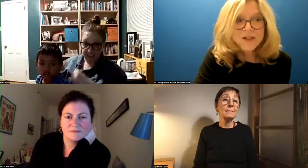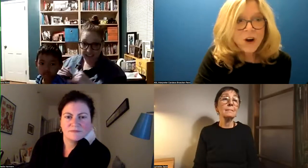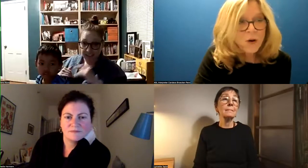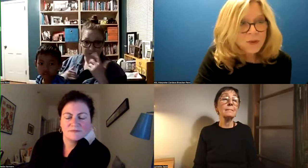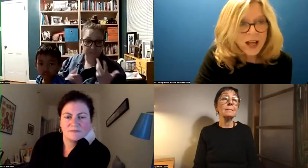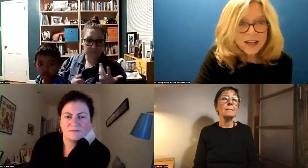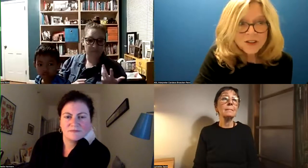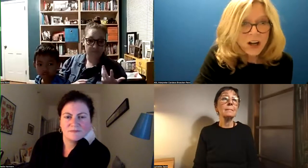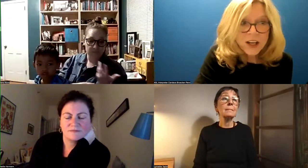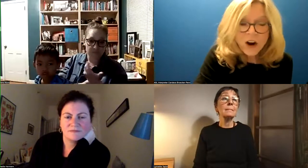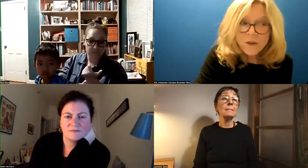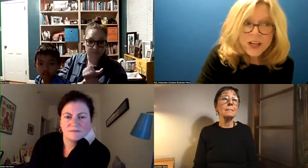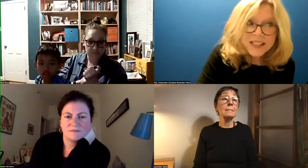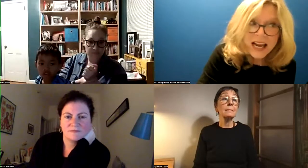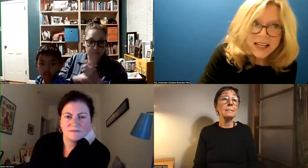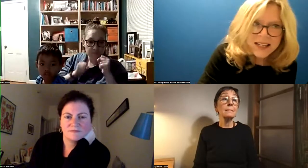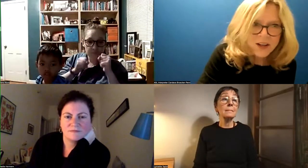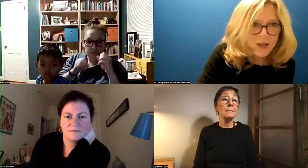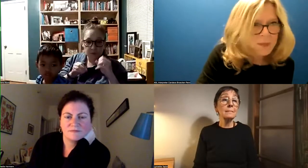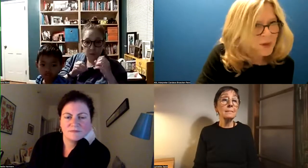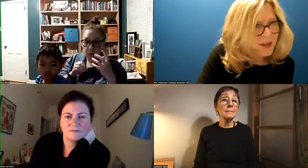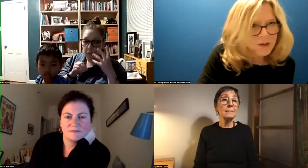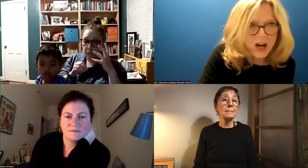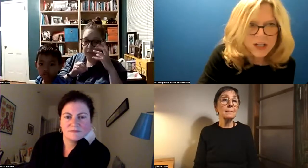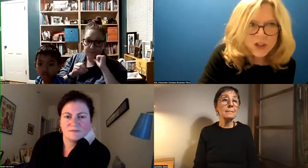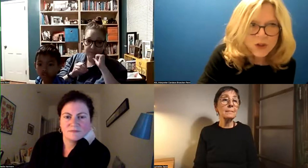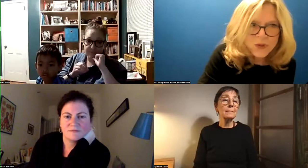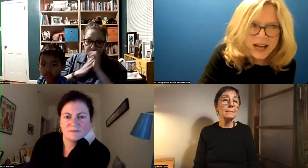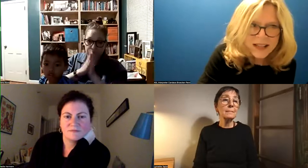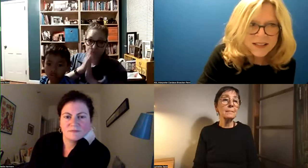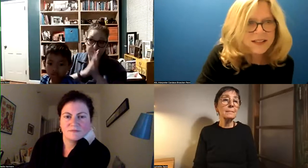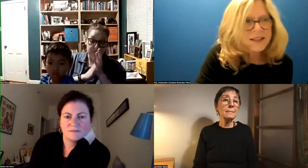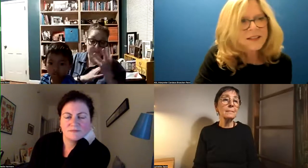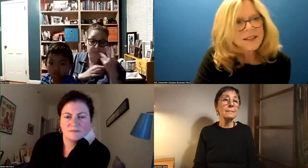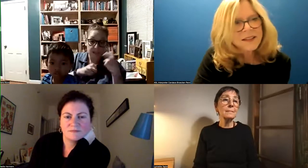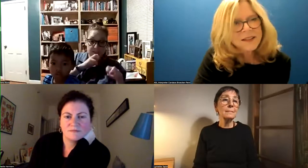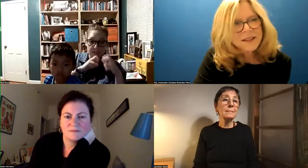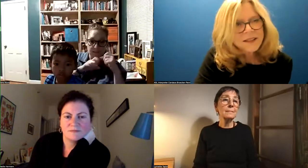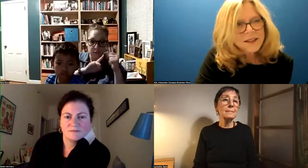I don't like talking over his head. I don't like people that try to do that.